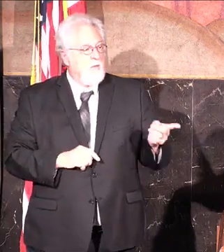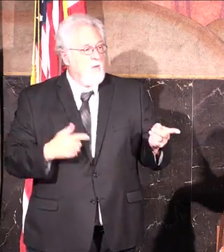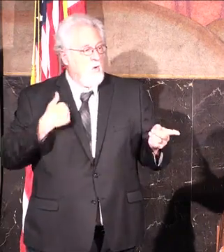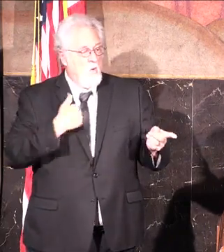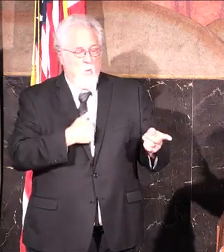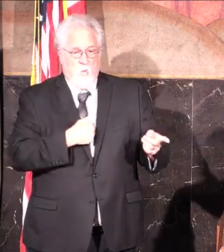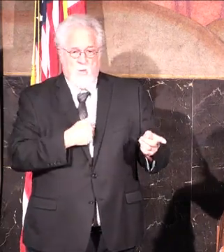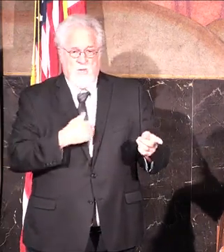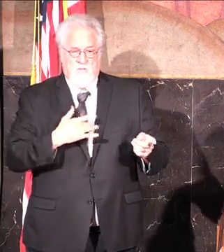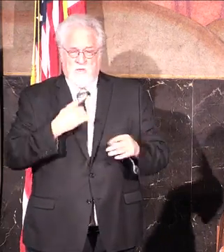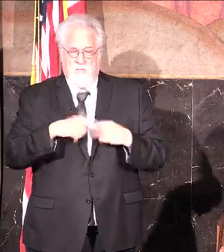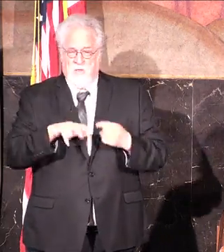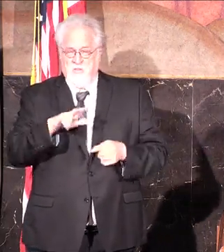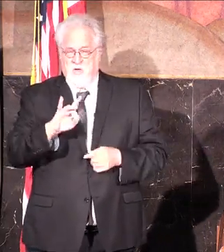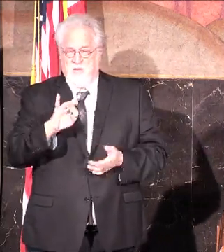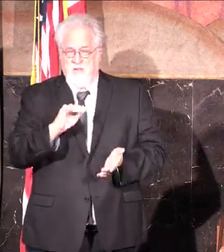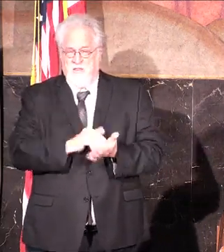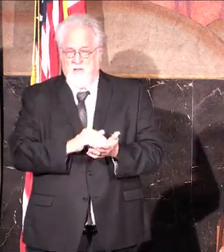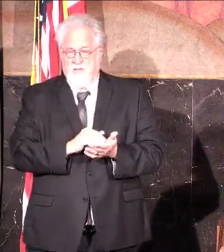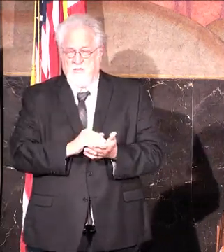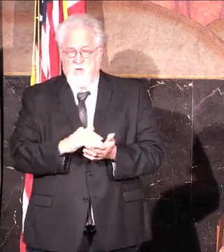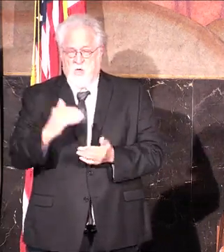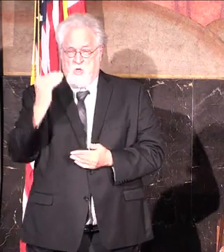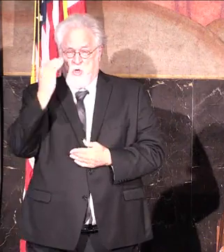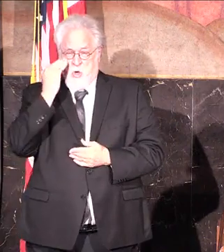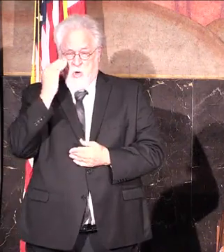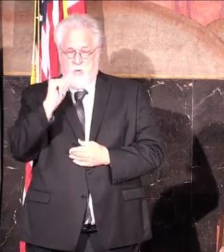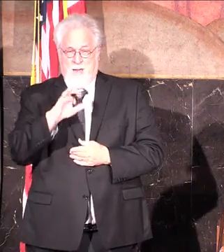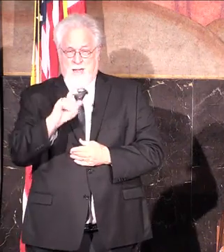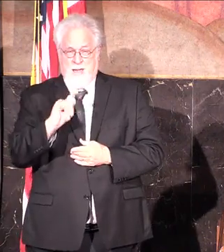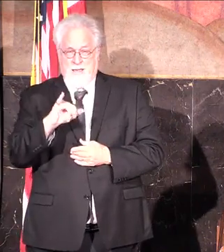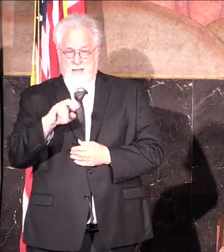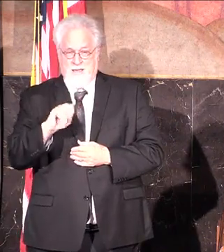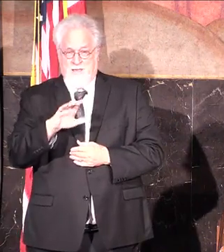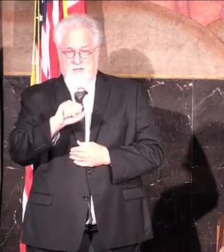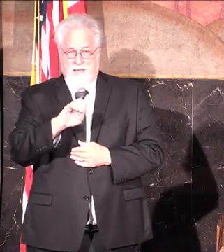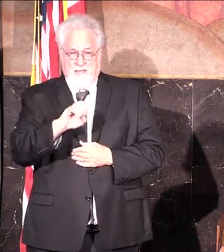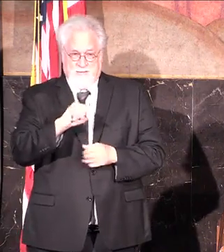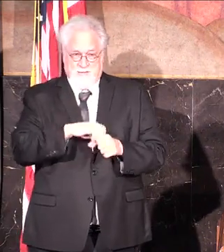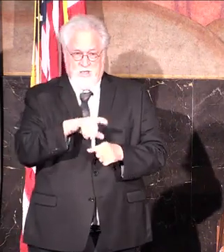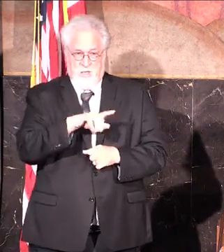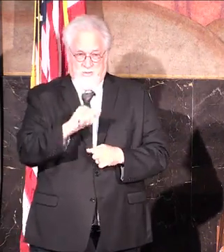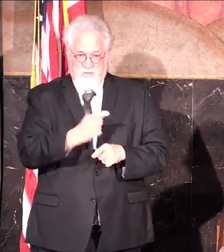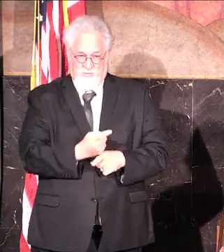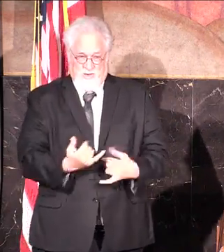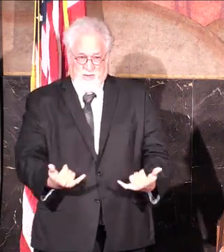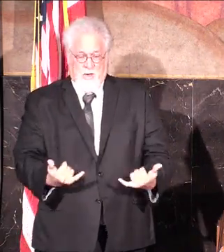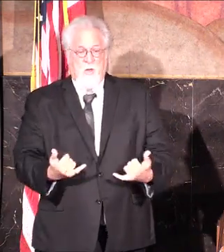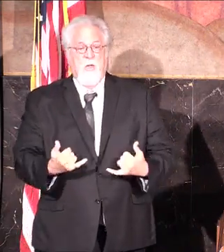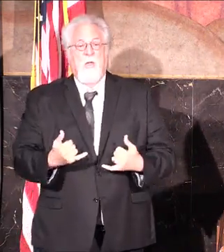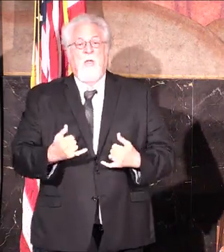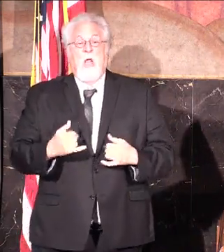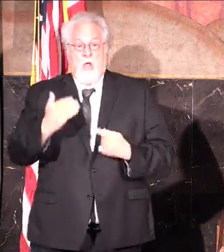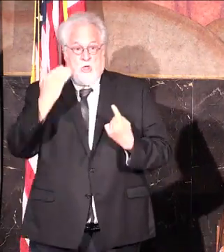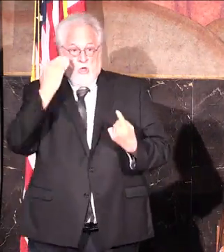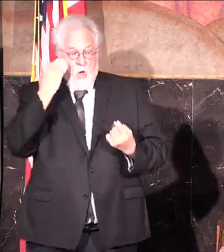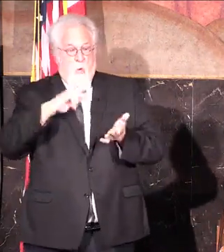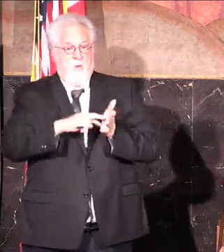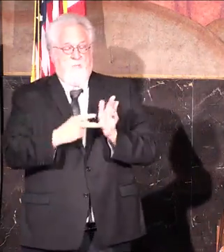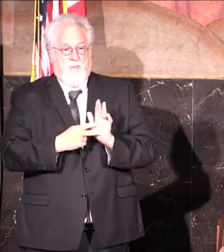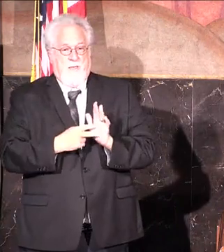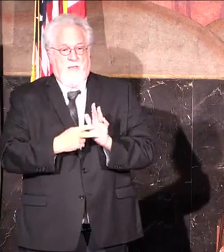approximate that there are about 38,000 known active COVID-19 cases in Louisiana right now. And by a known case, we